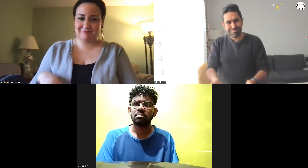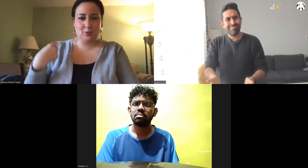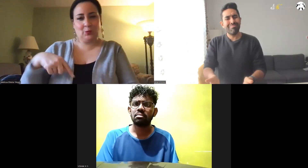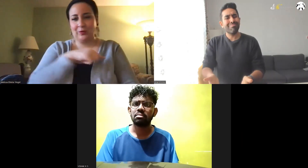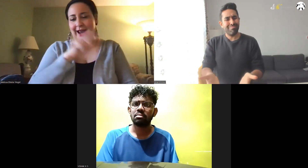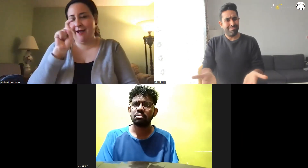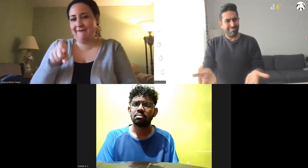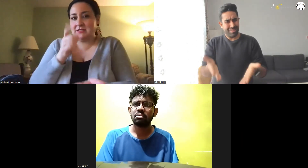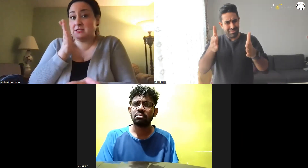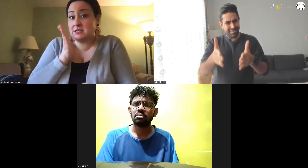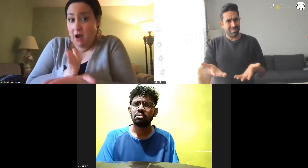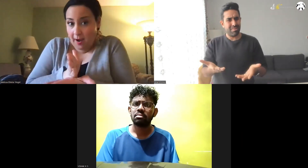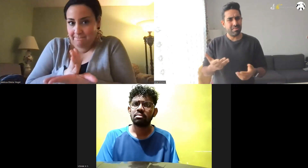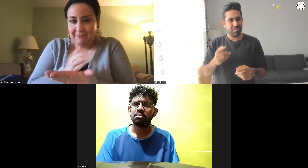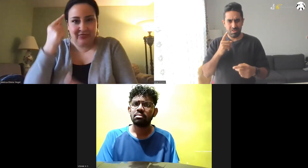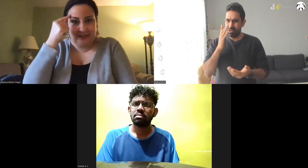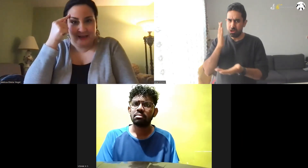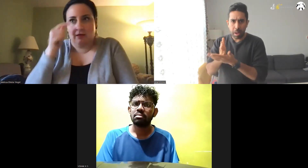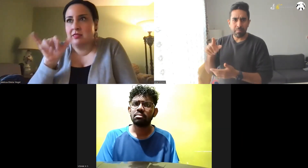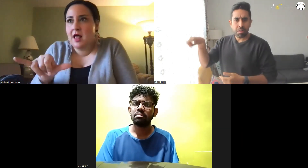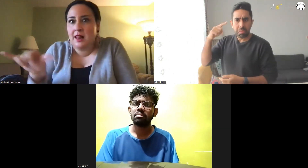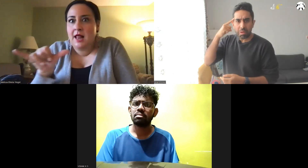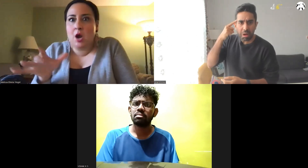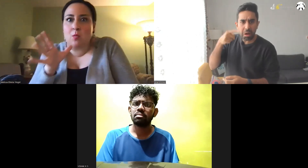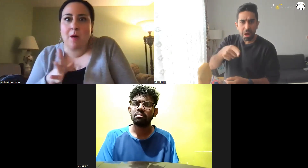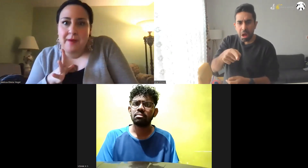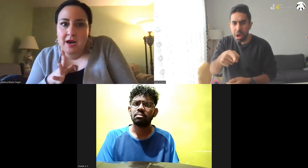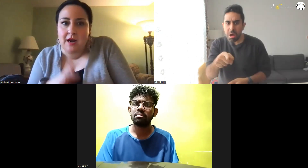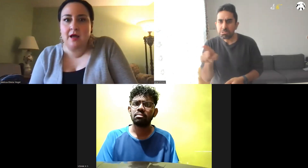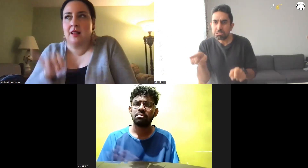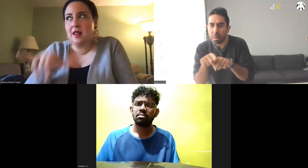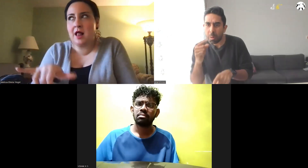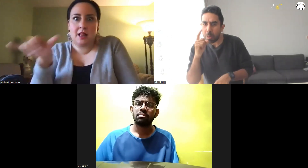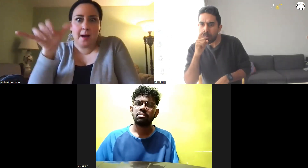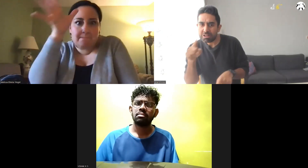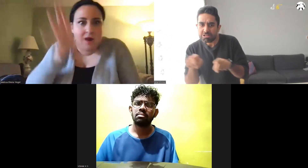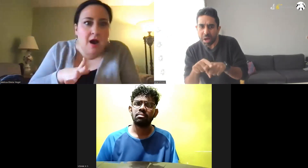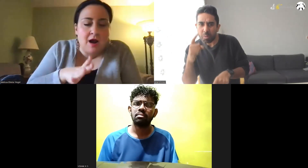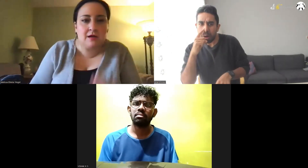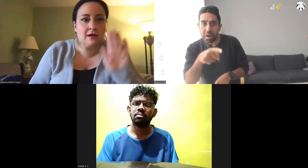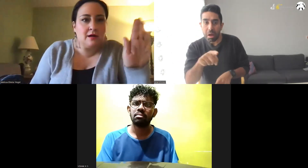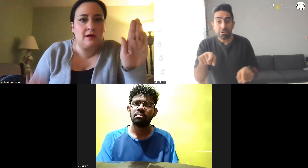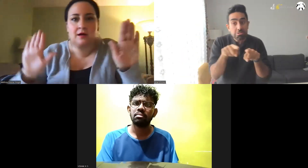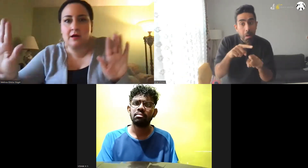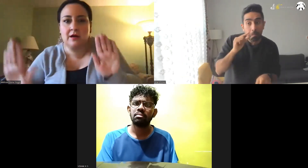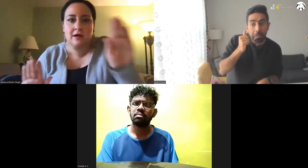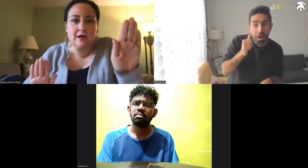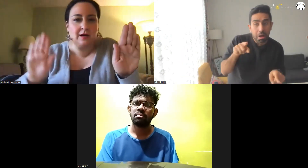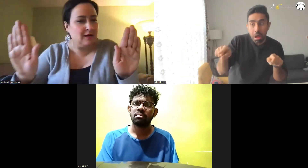See, nothing matters. You are a person in yourself, and no one can stop you. Or like